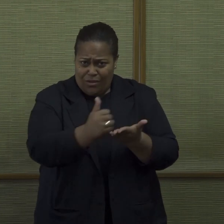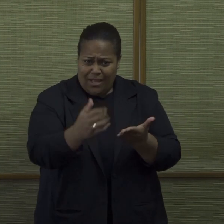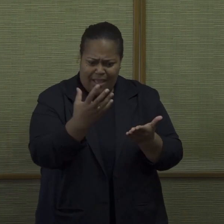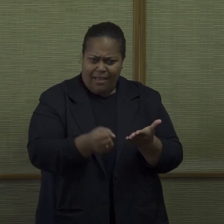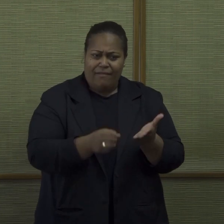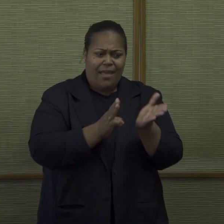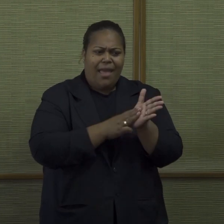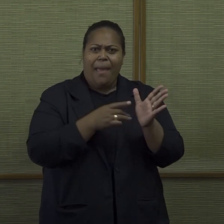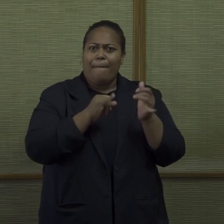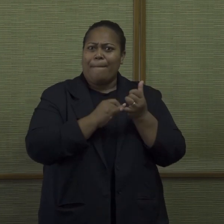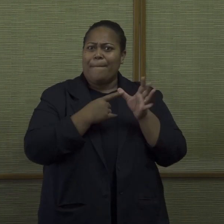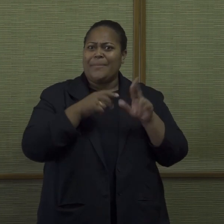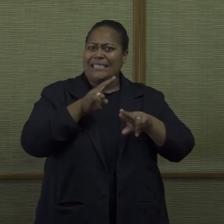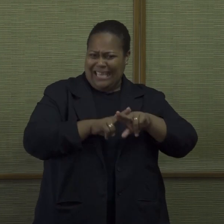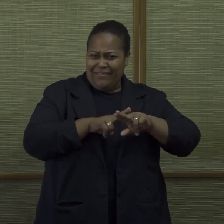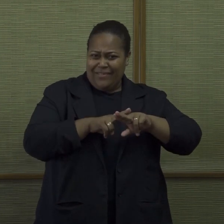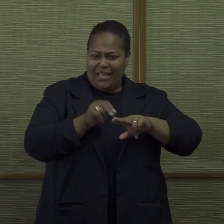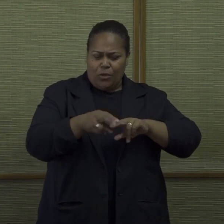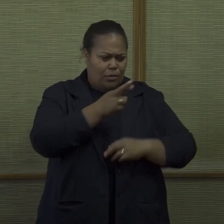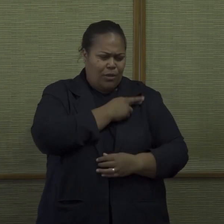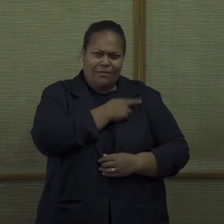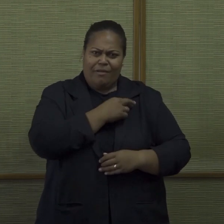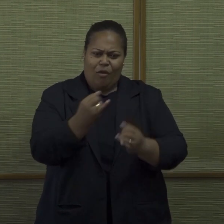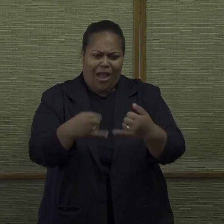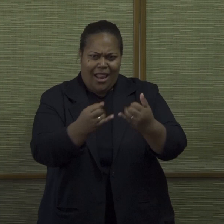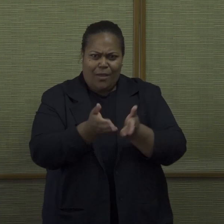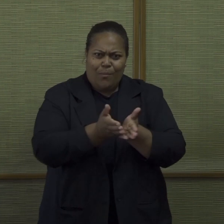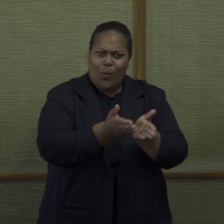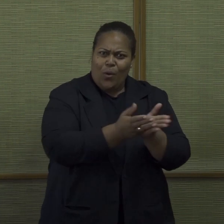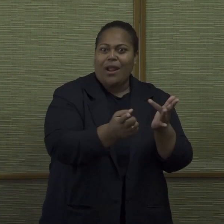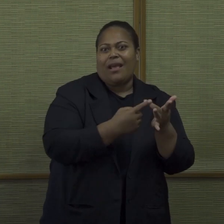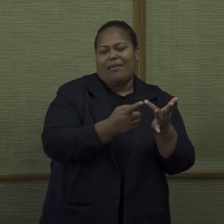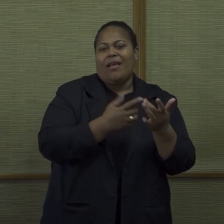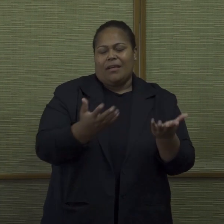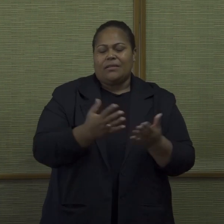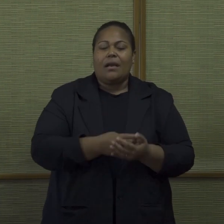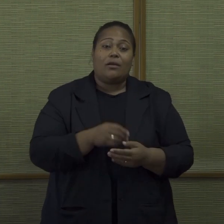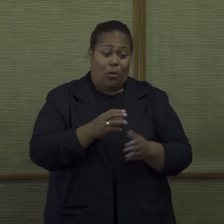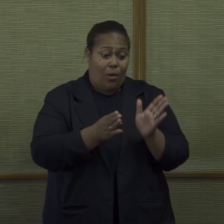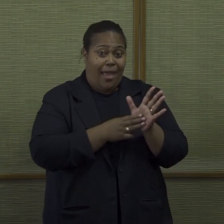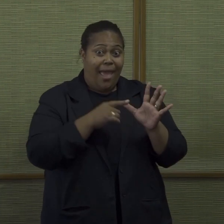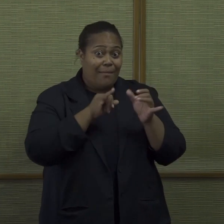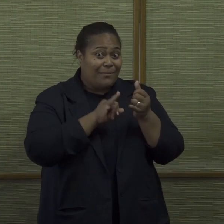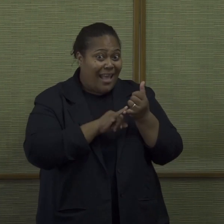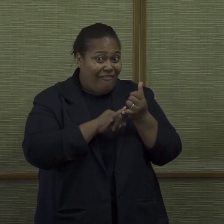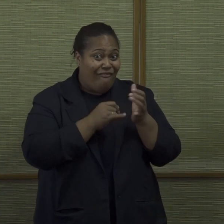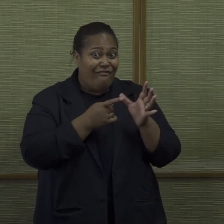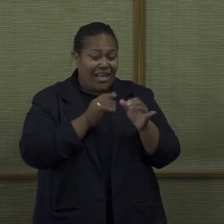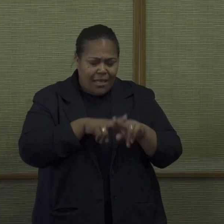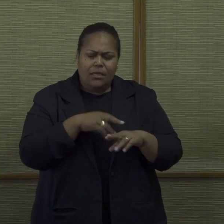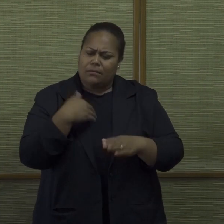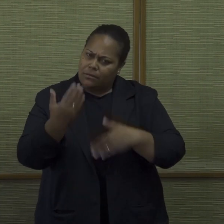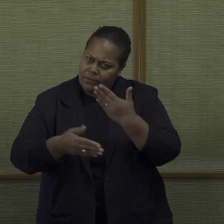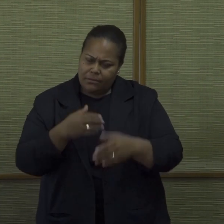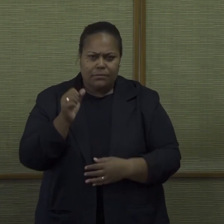MSAF had released a statement issuing this for only essential boats or vessels carrying immediate relief assistance to island islands are allowed